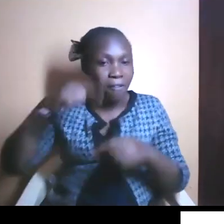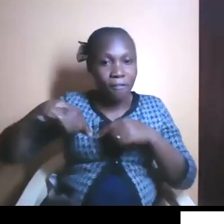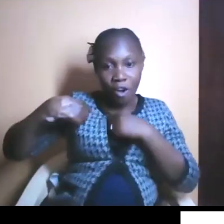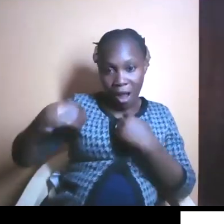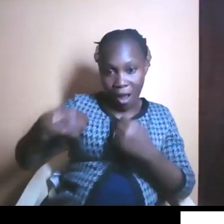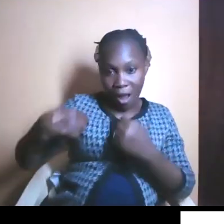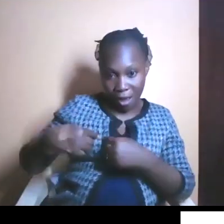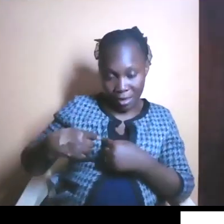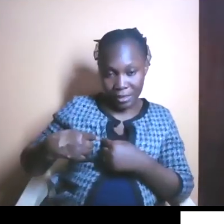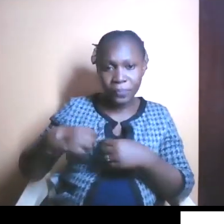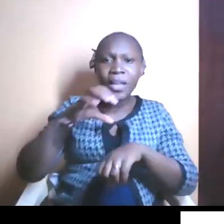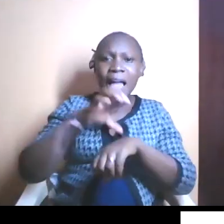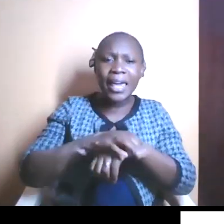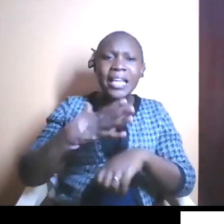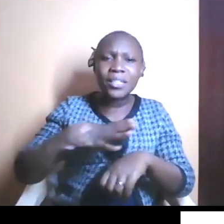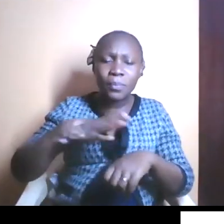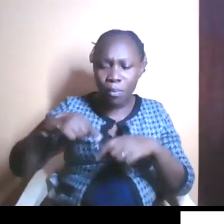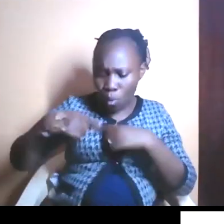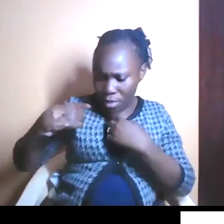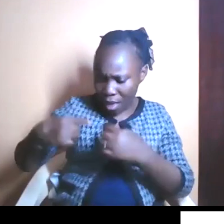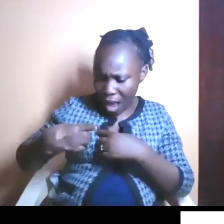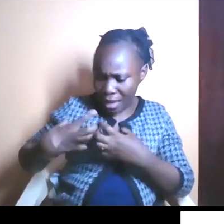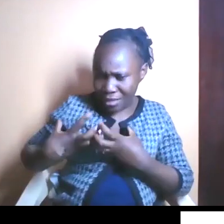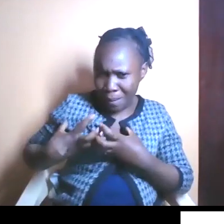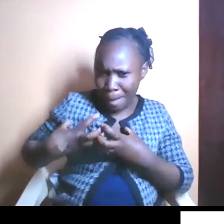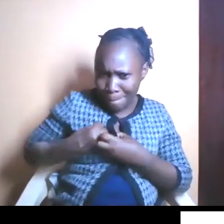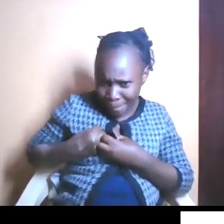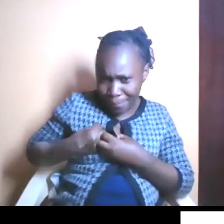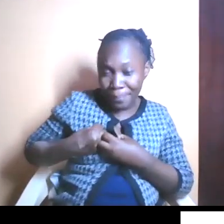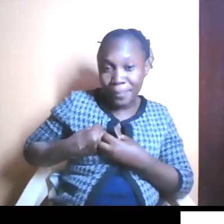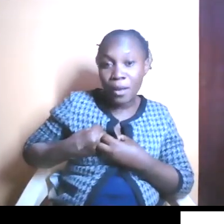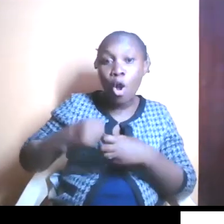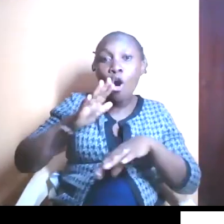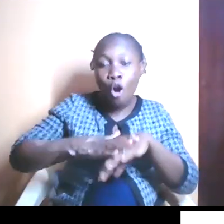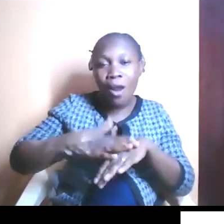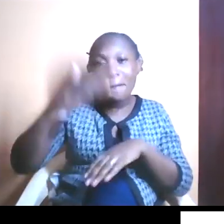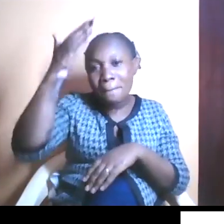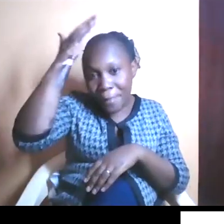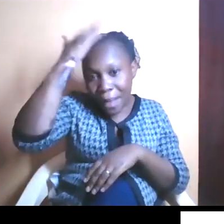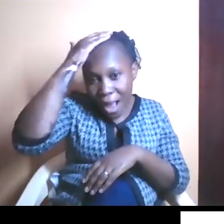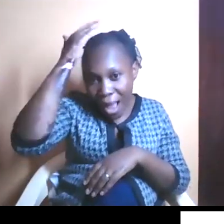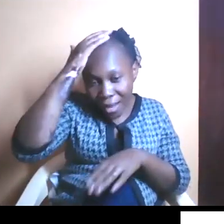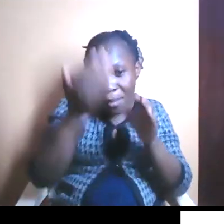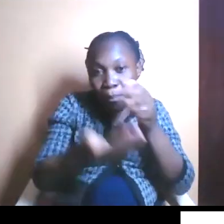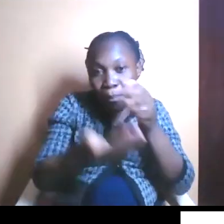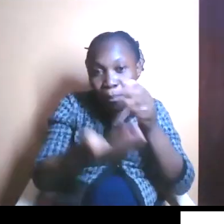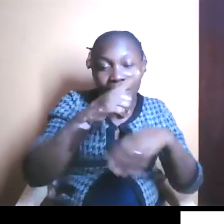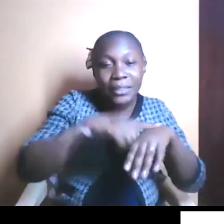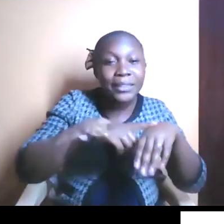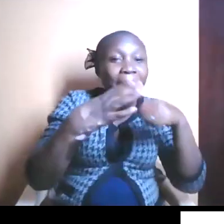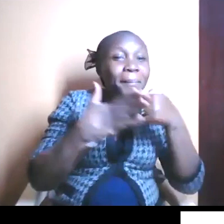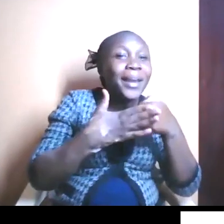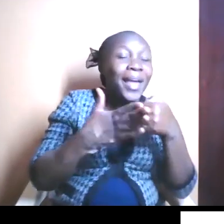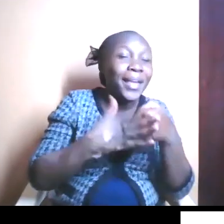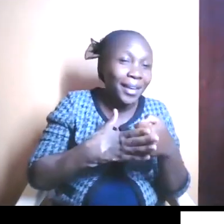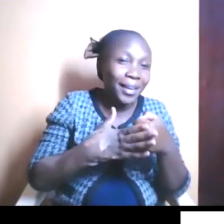who have cardiac arrests, usually on Monday morning at 9 a.m.? So a